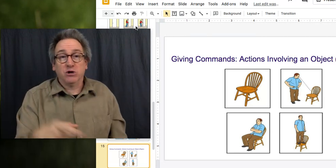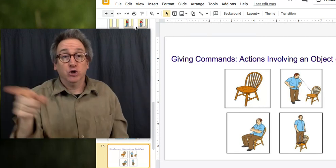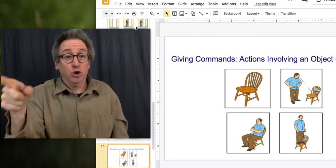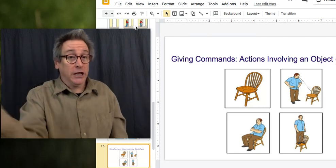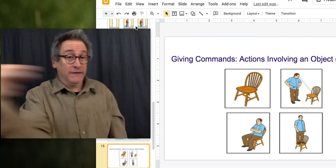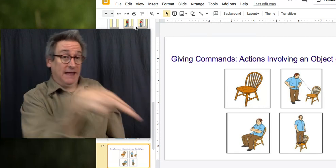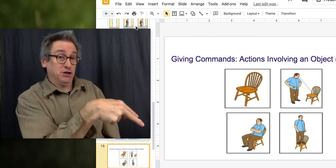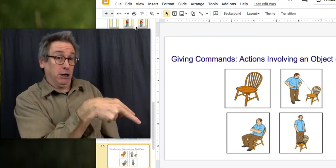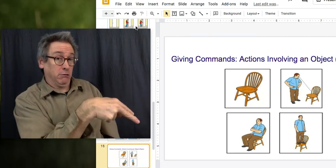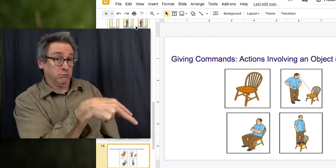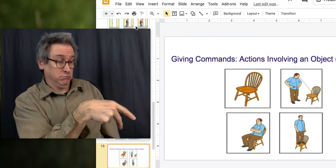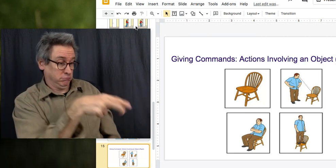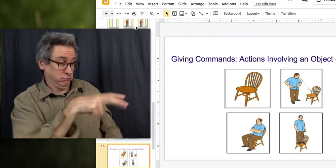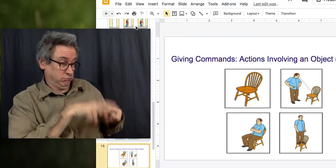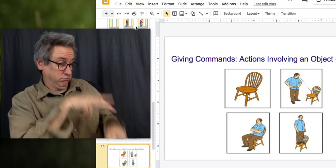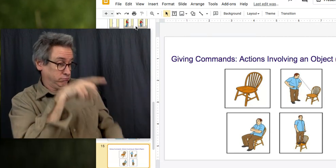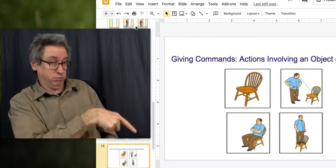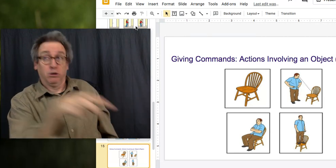I want you to look at that chair.